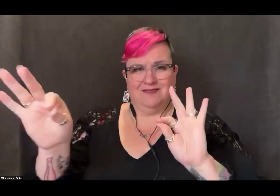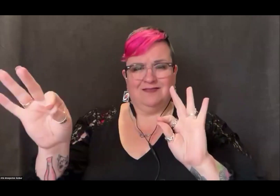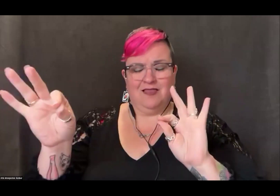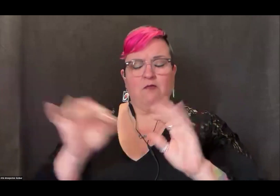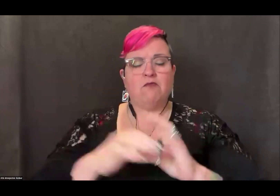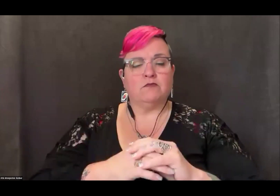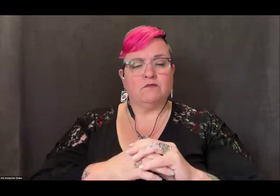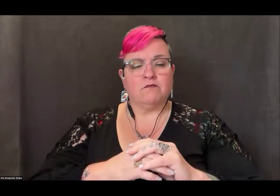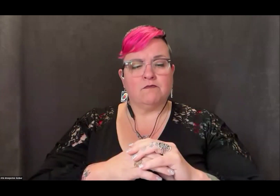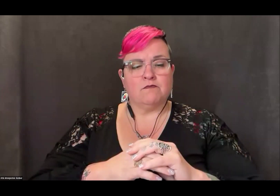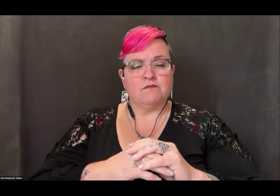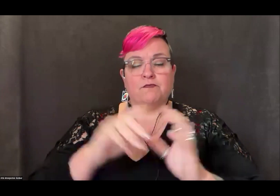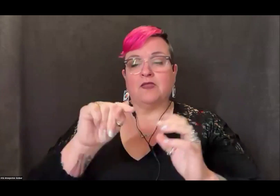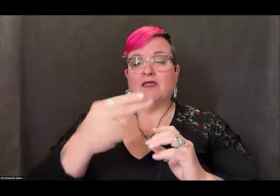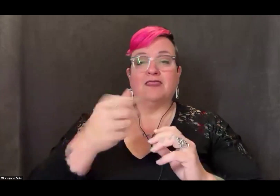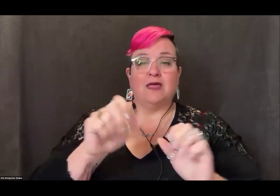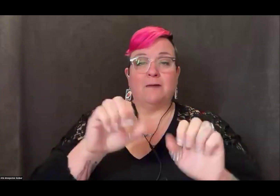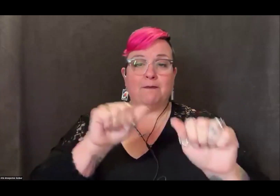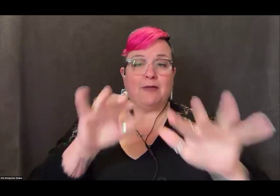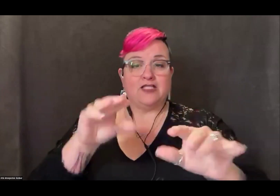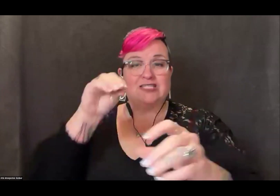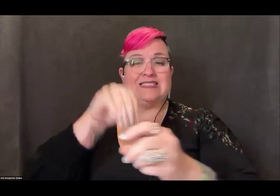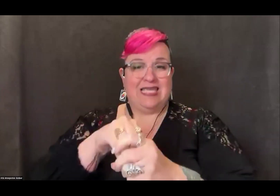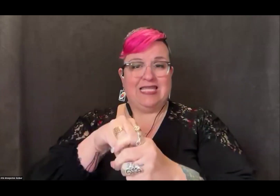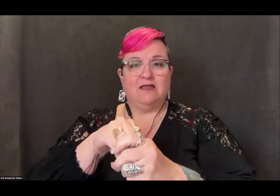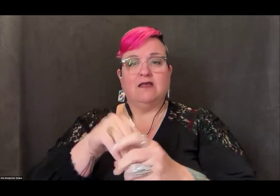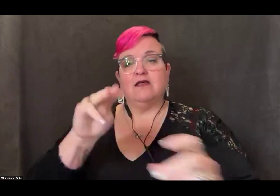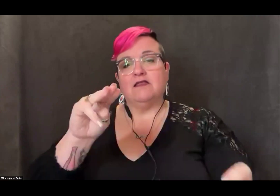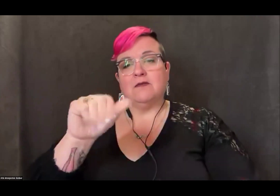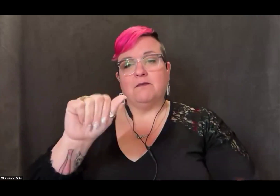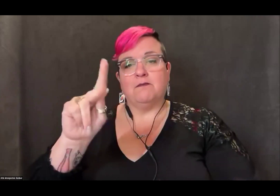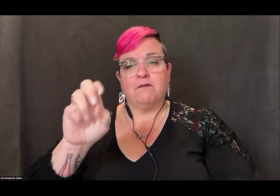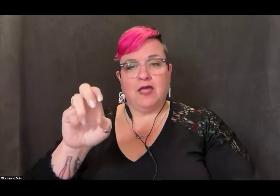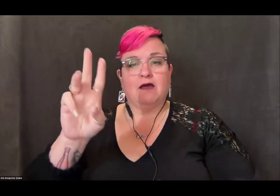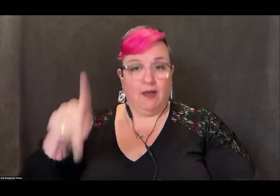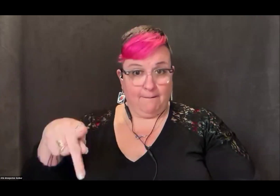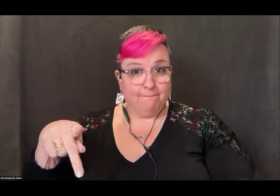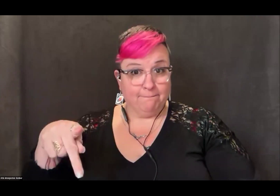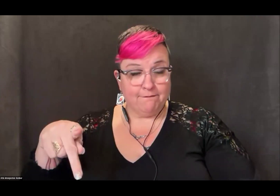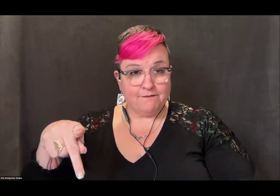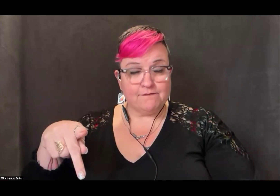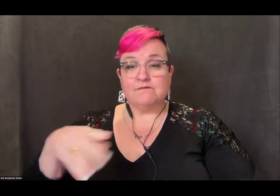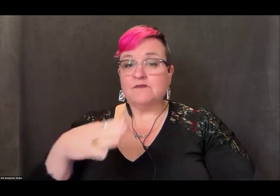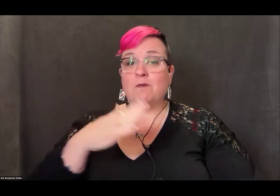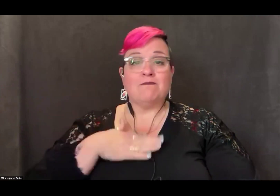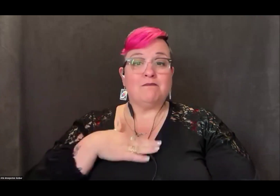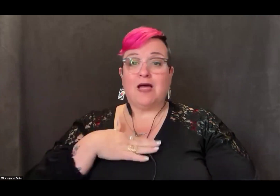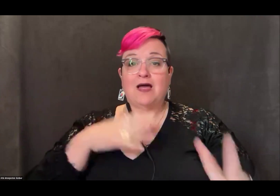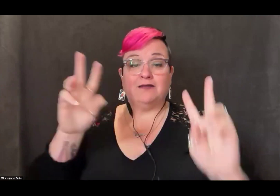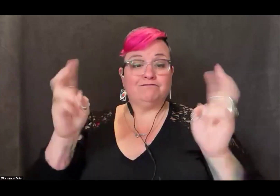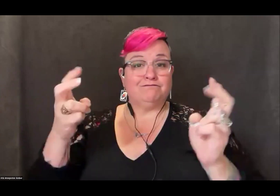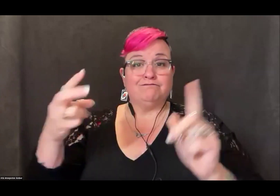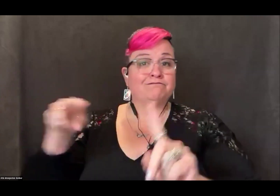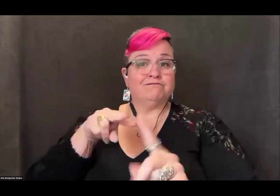before, the magic's in the makeup, right? So my take on this when